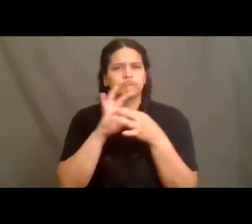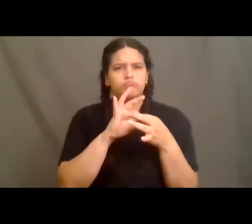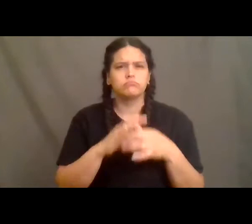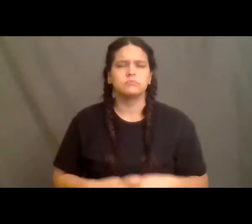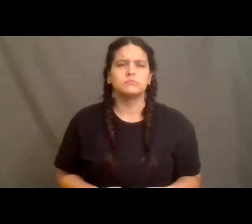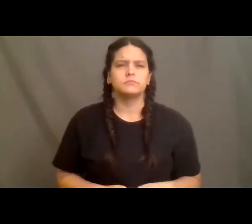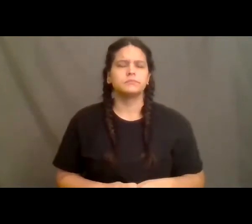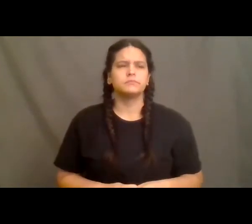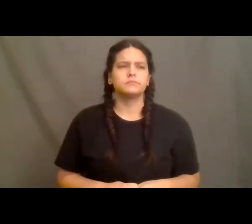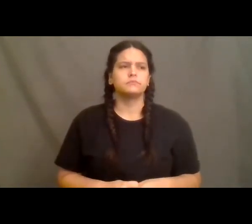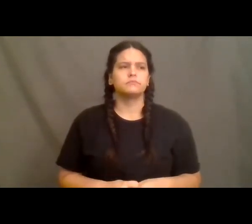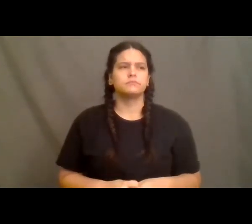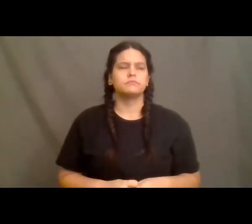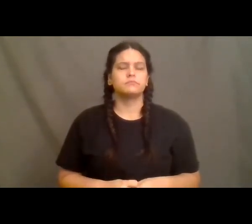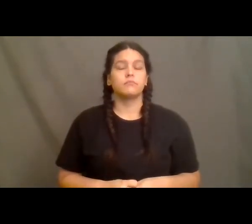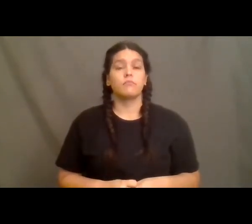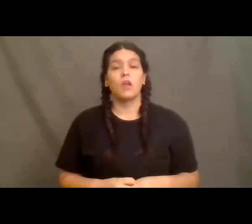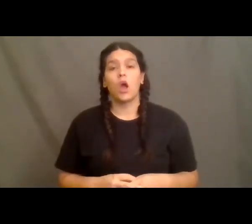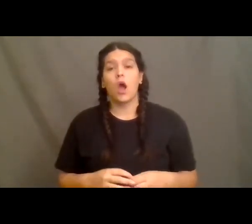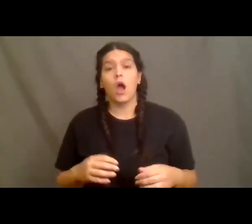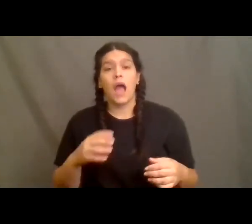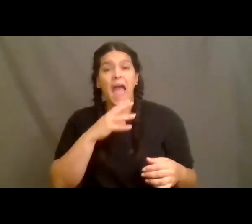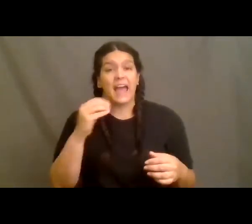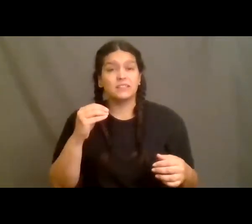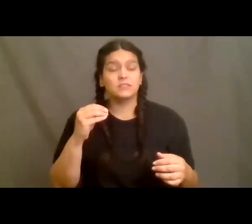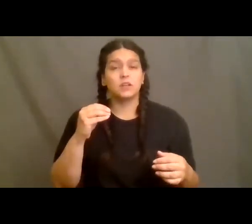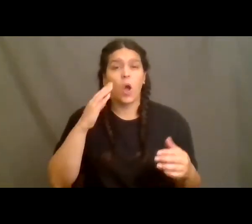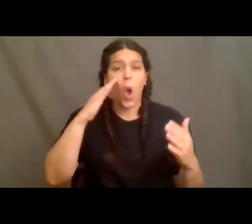In hope lies in kinship, right? In